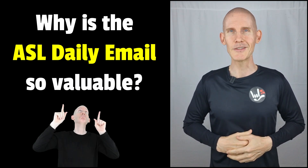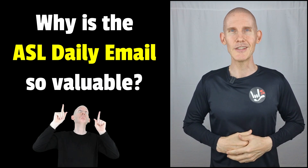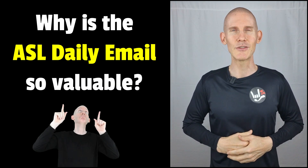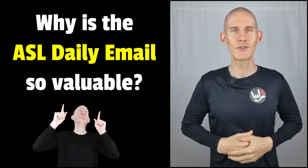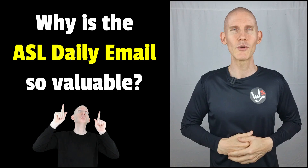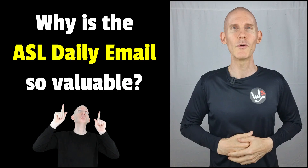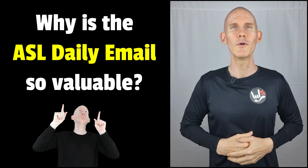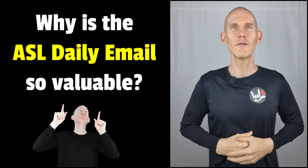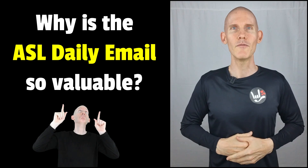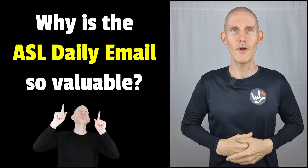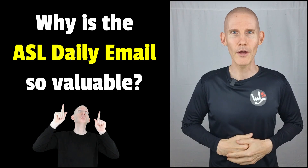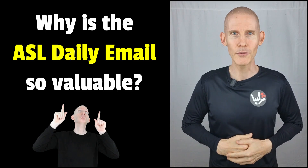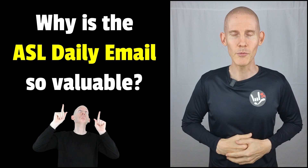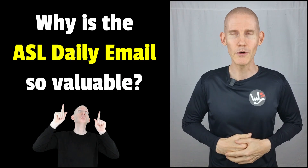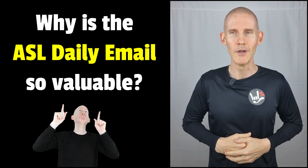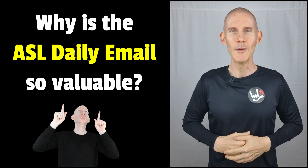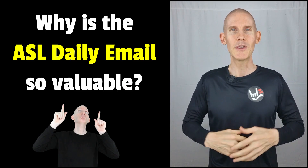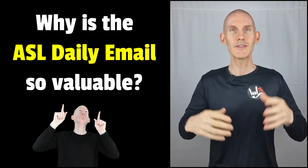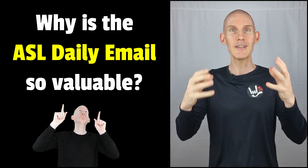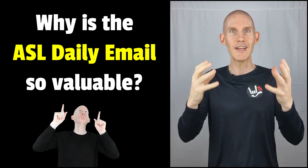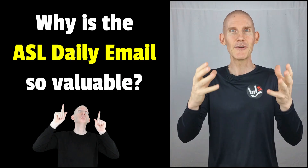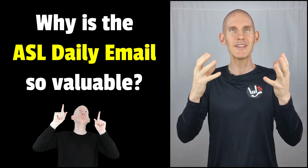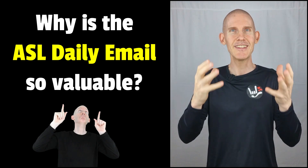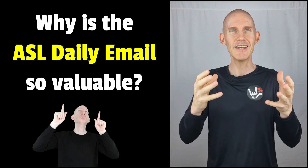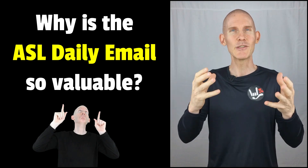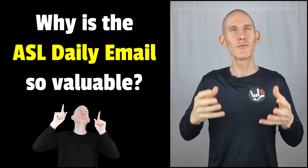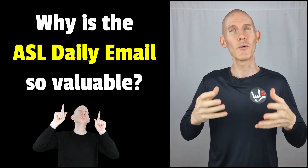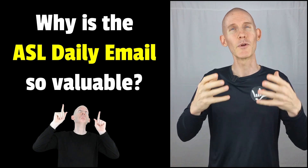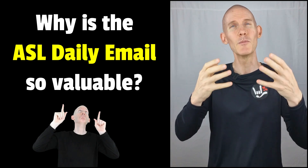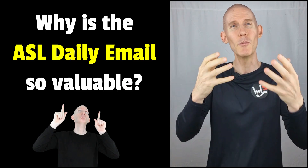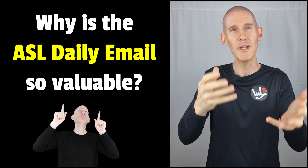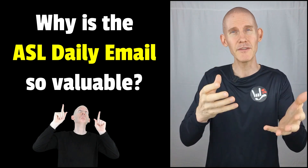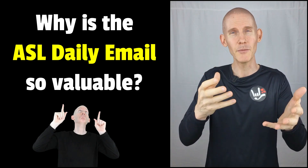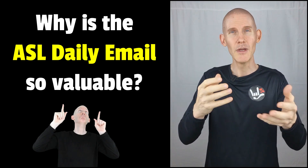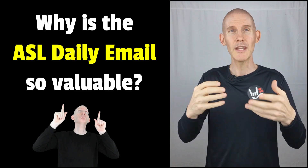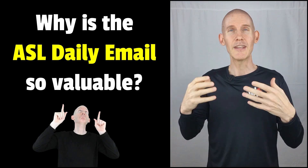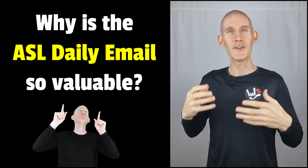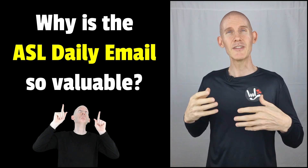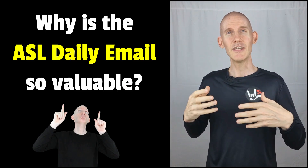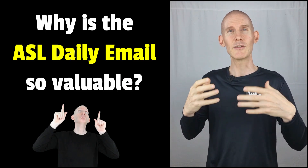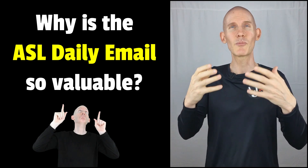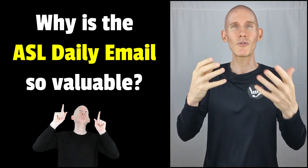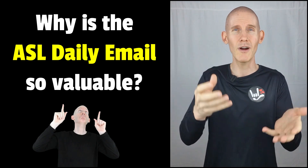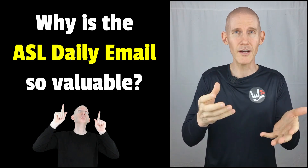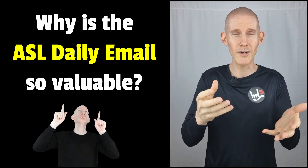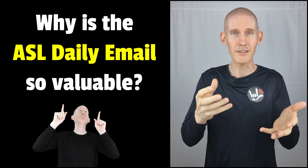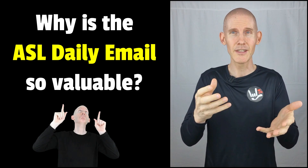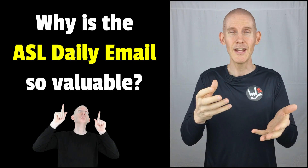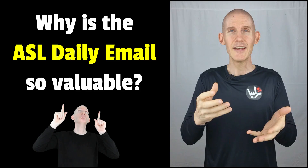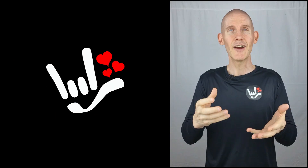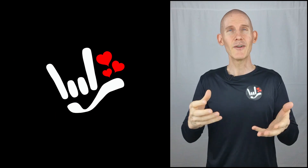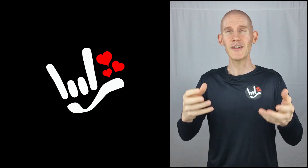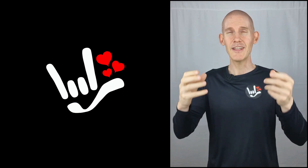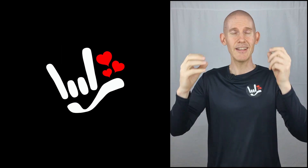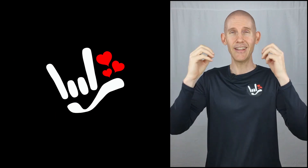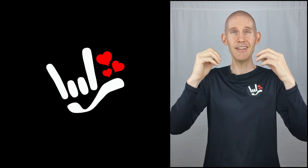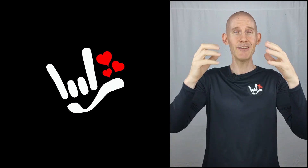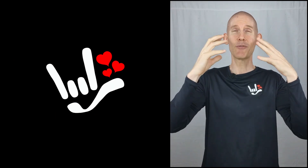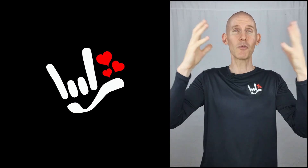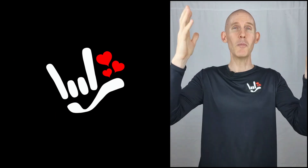is so valuable, because it guarantees forward momentum. It guarantees progress. Now, in the